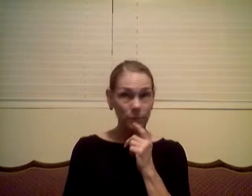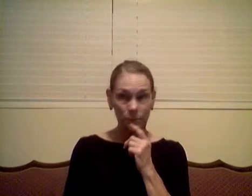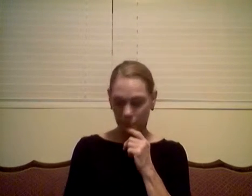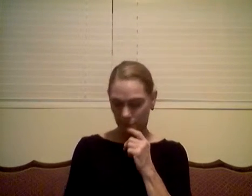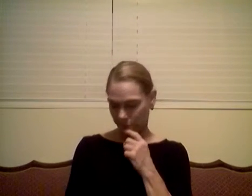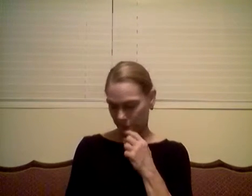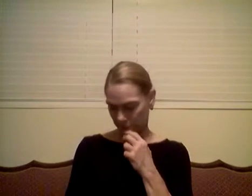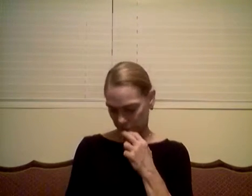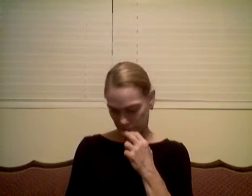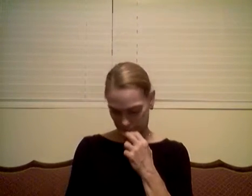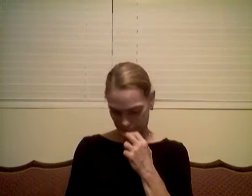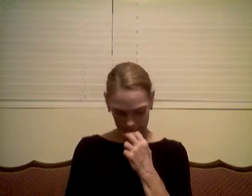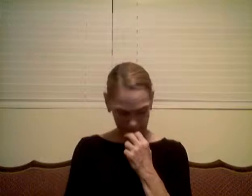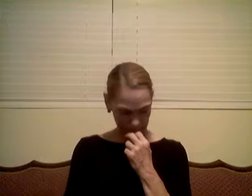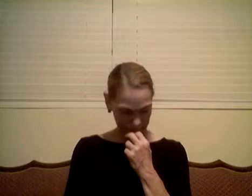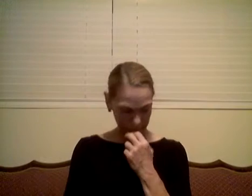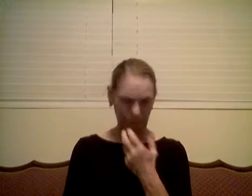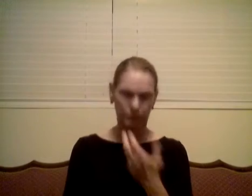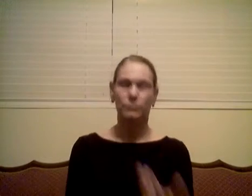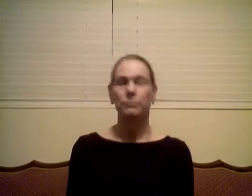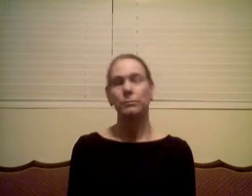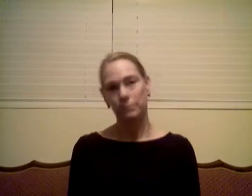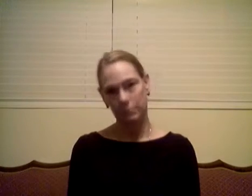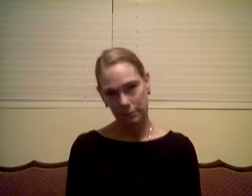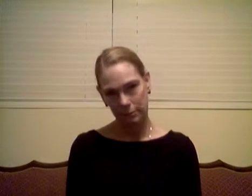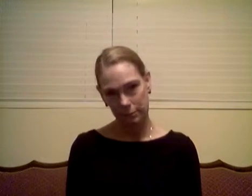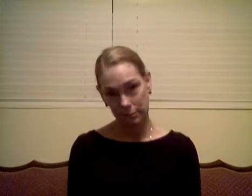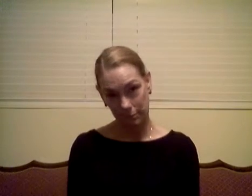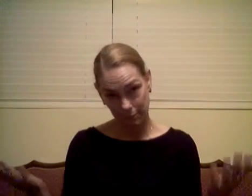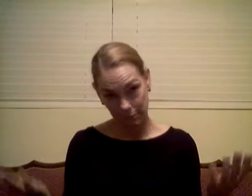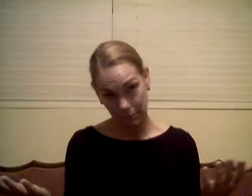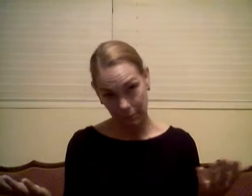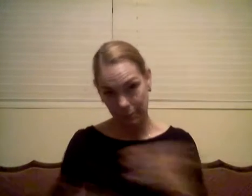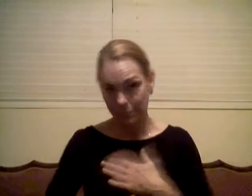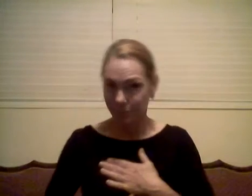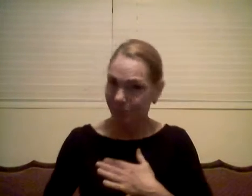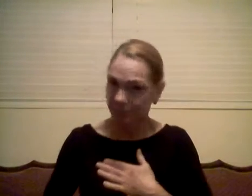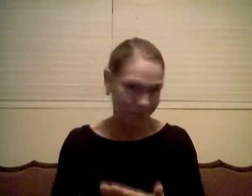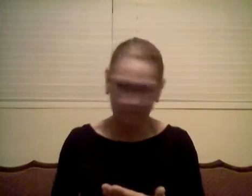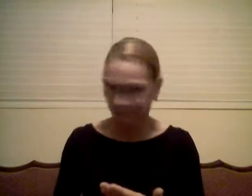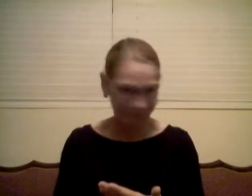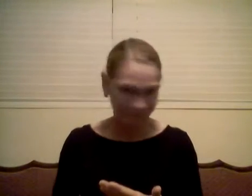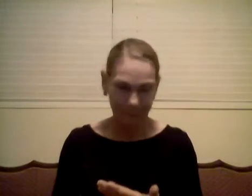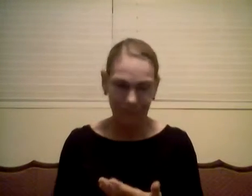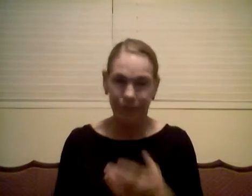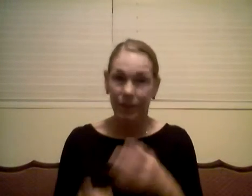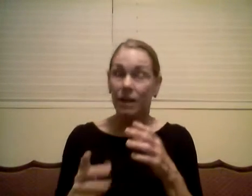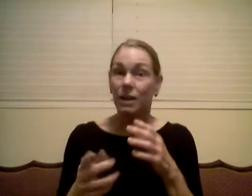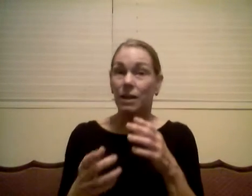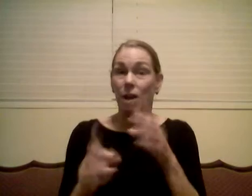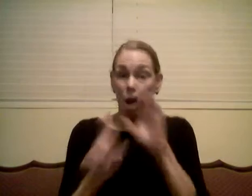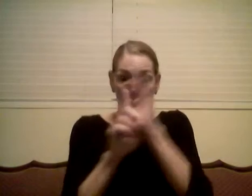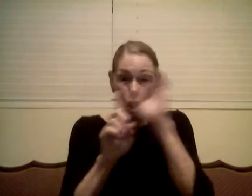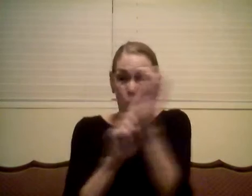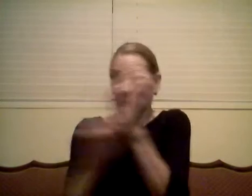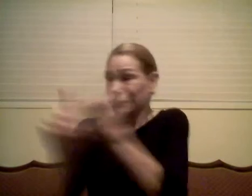position. Folks, I know sometimes we have cultural concerns that can keep us from maybe